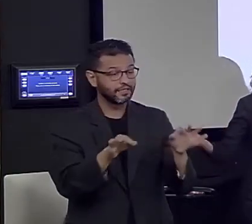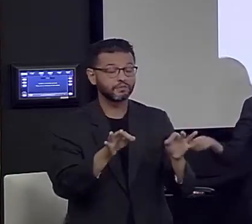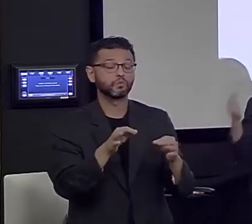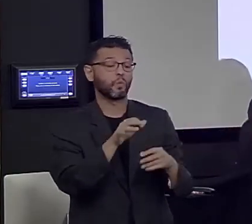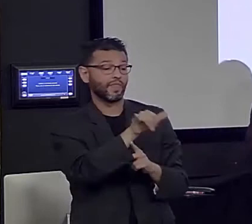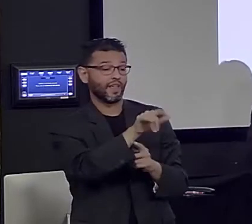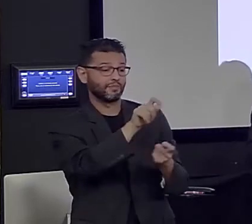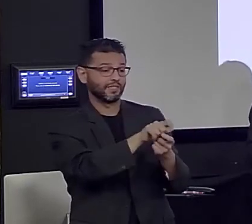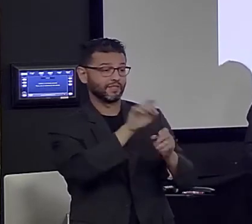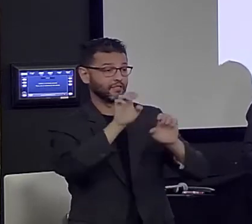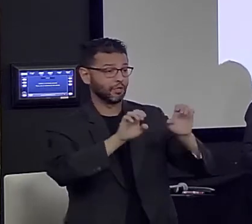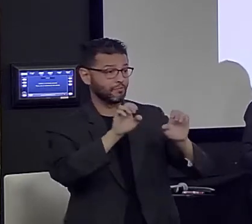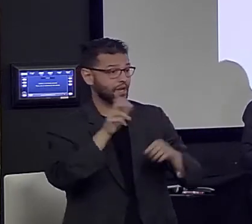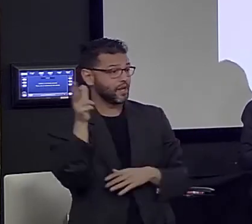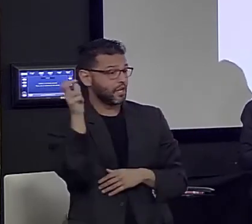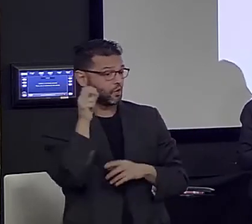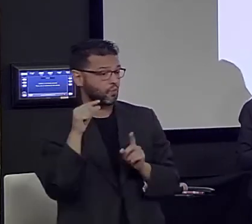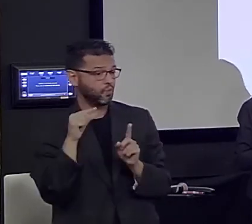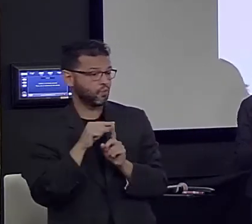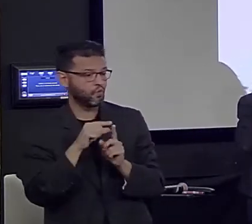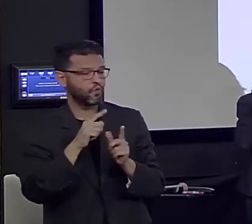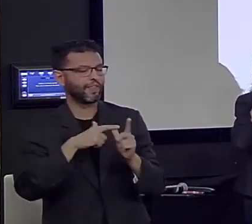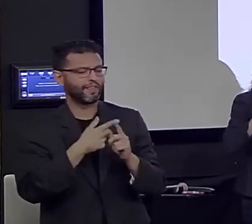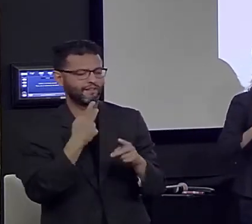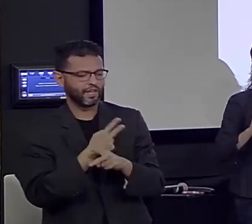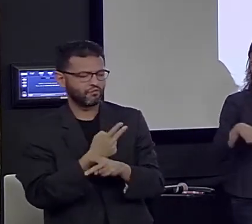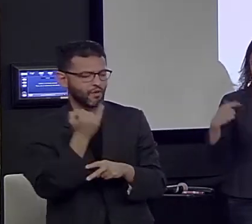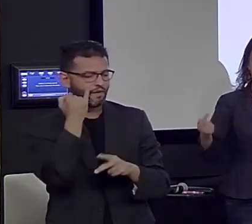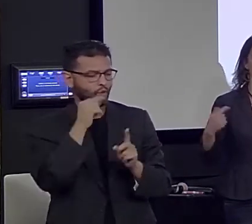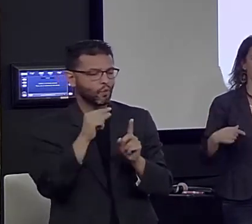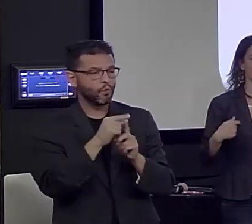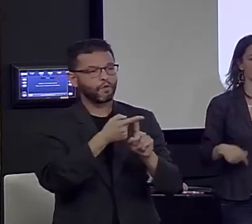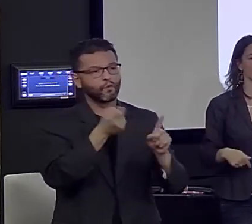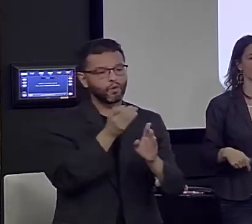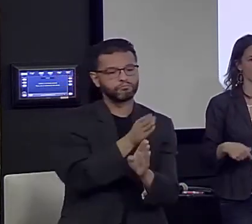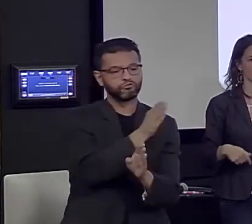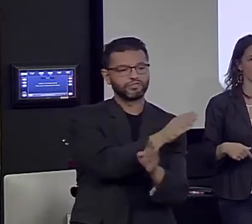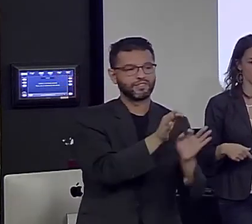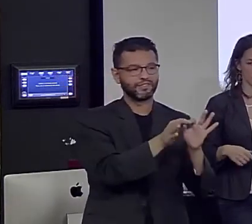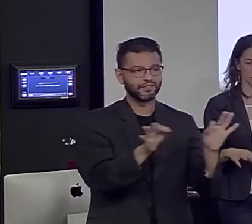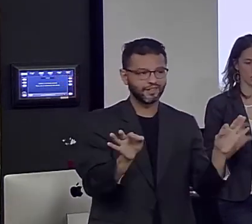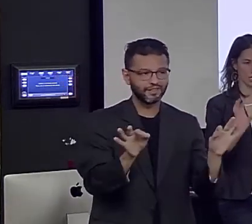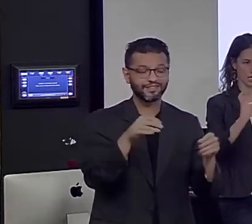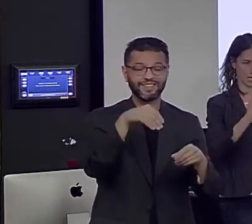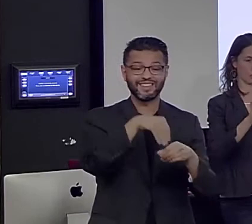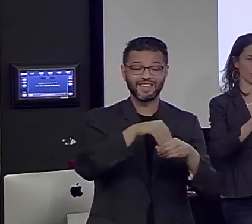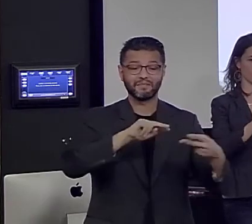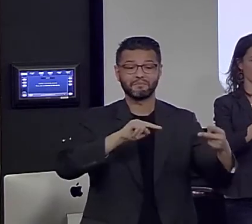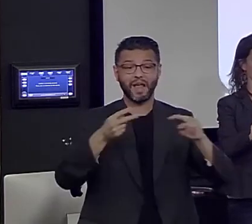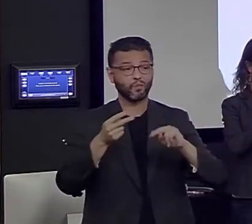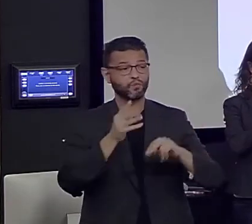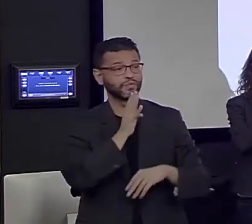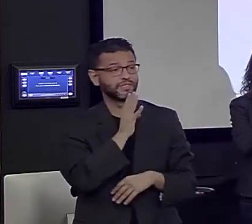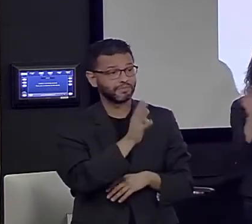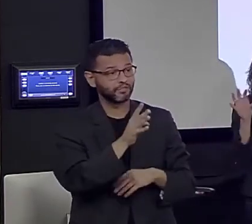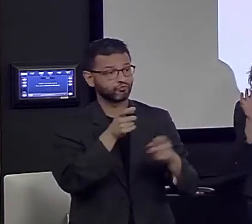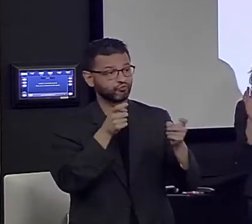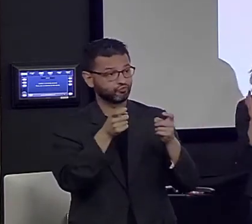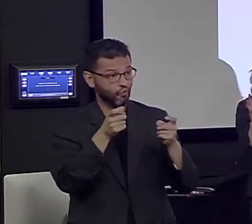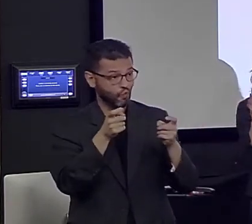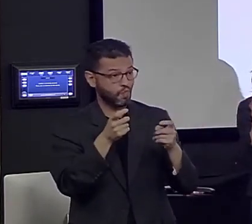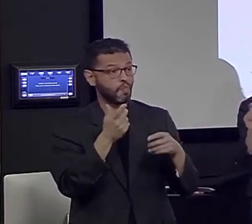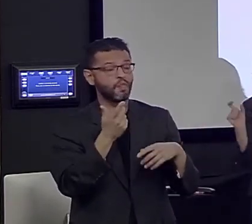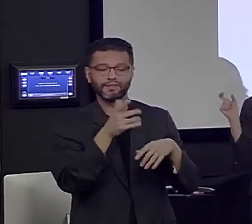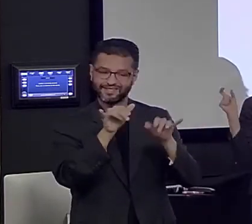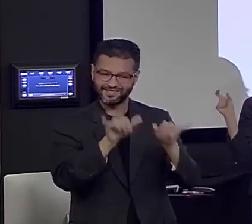word and had to say whether the word came from the preceding sentence. And in a backward speech control condition, they would hear a same